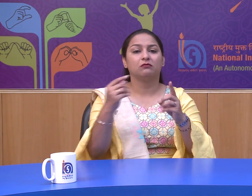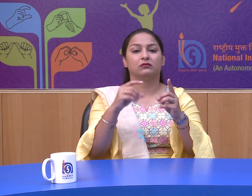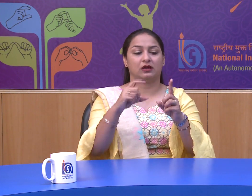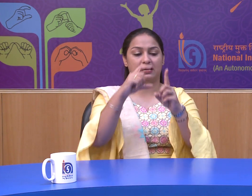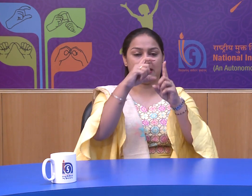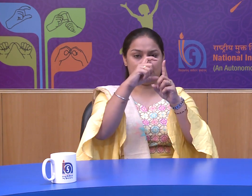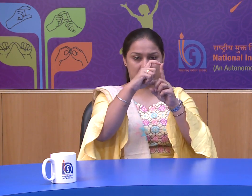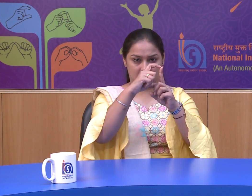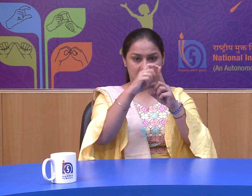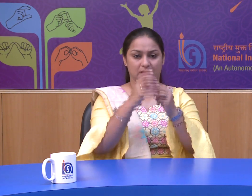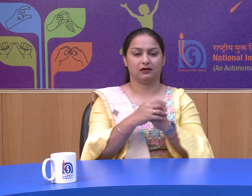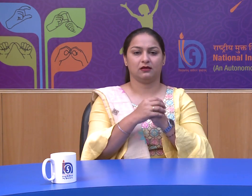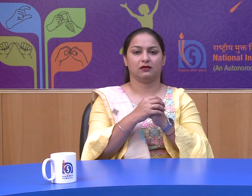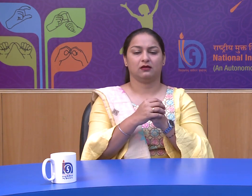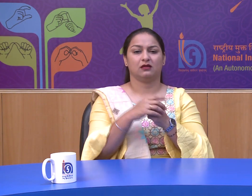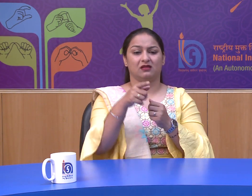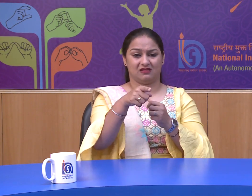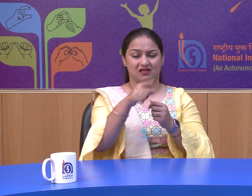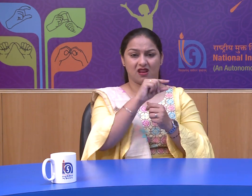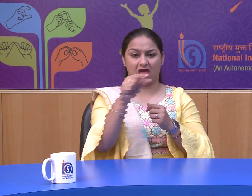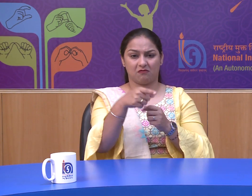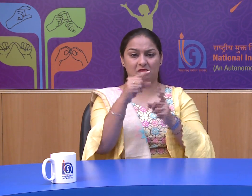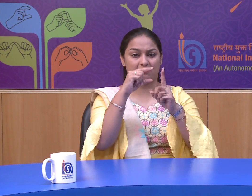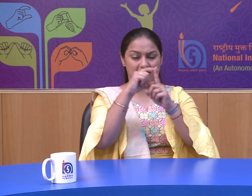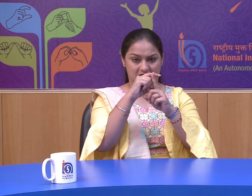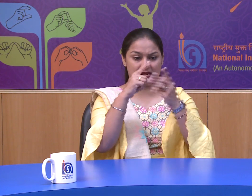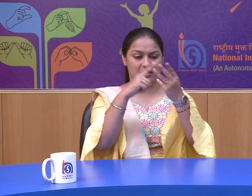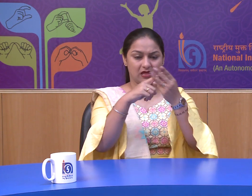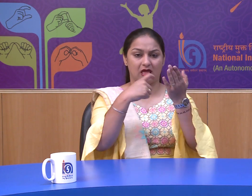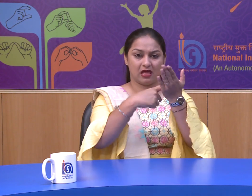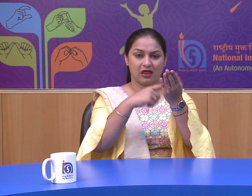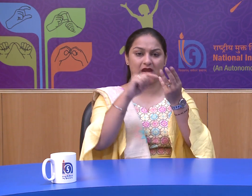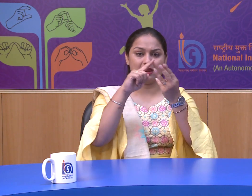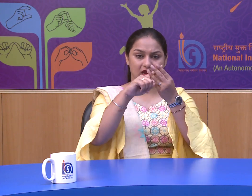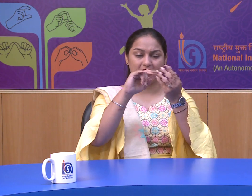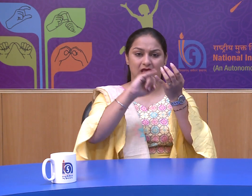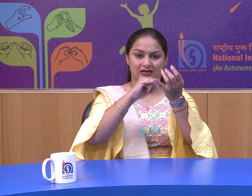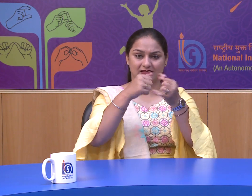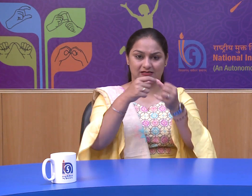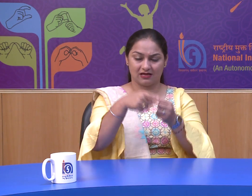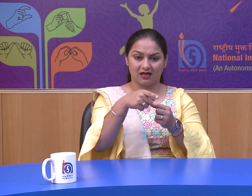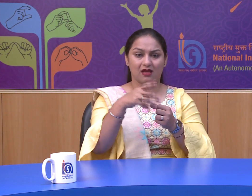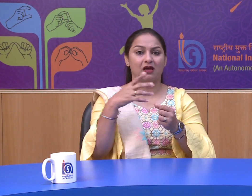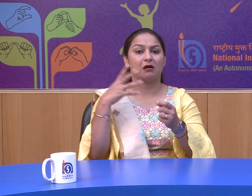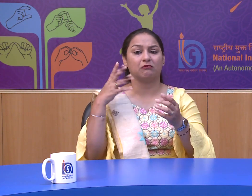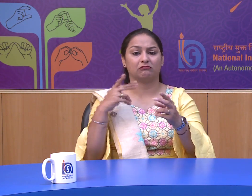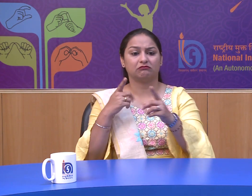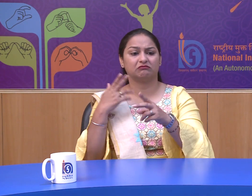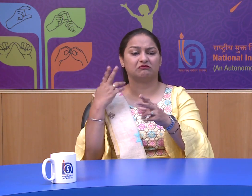I attacked over Punjab and Sindh and captured